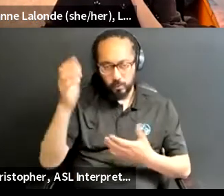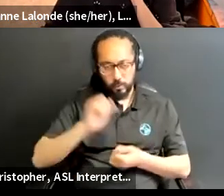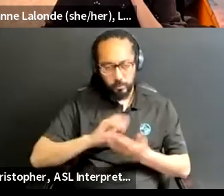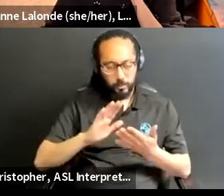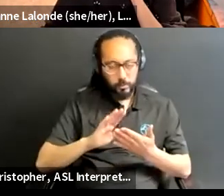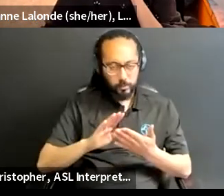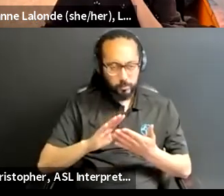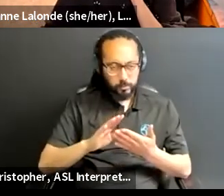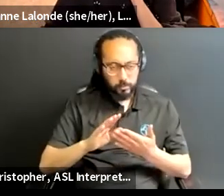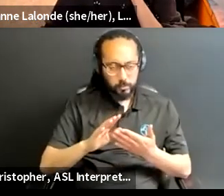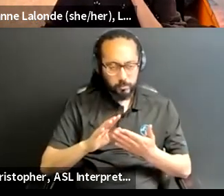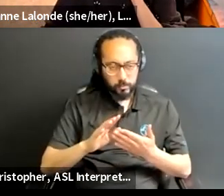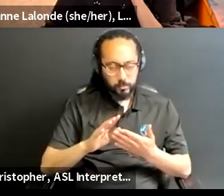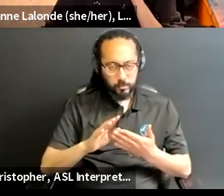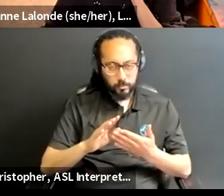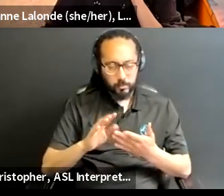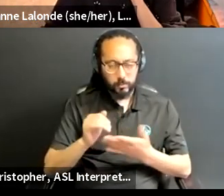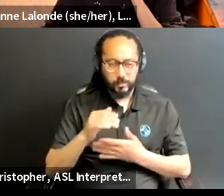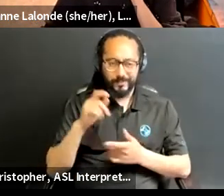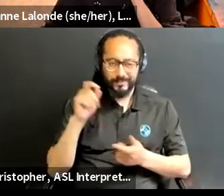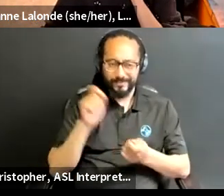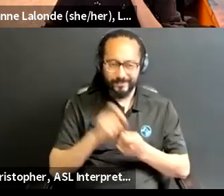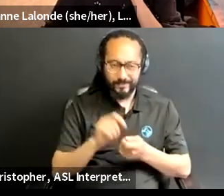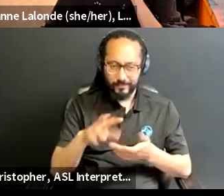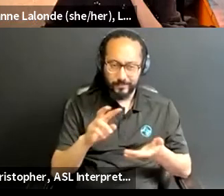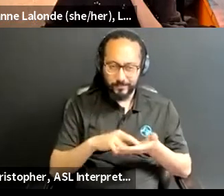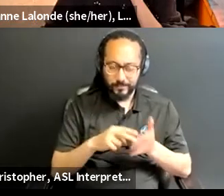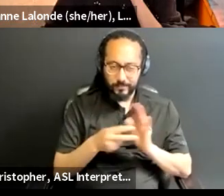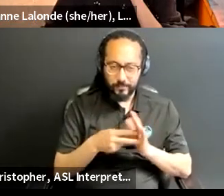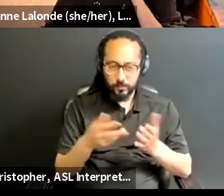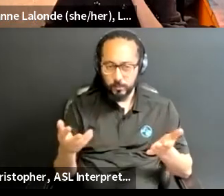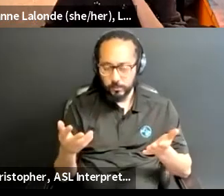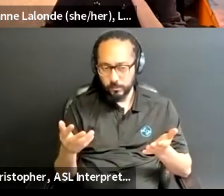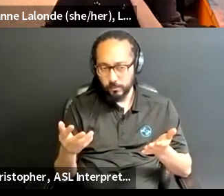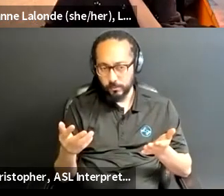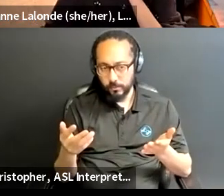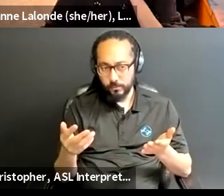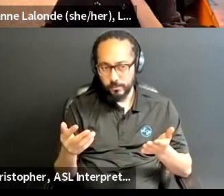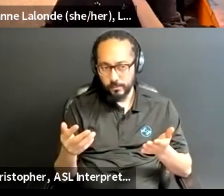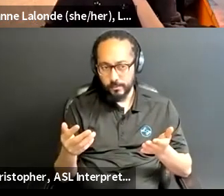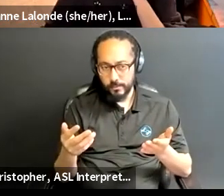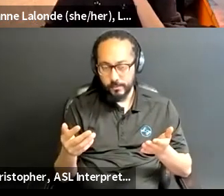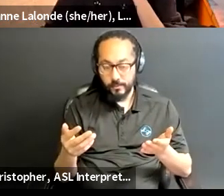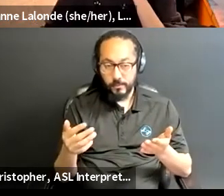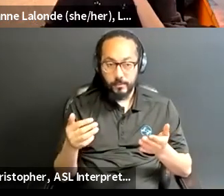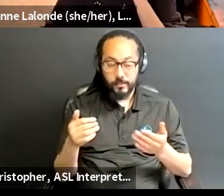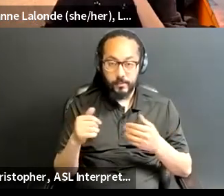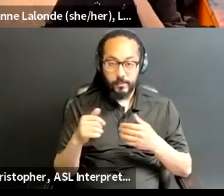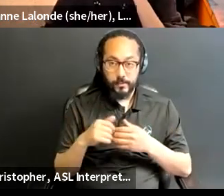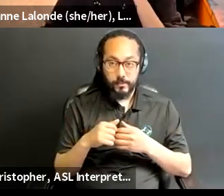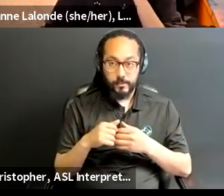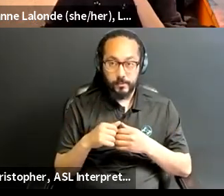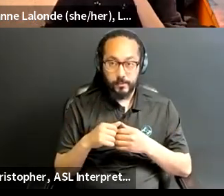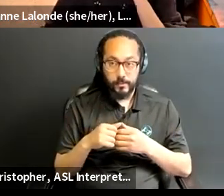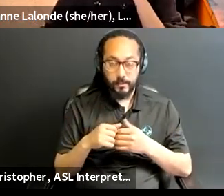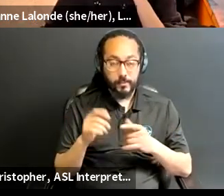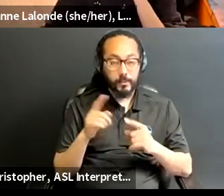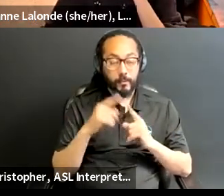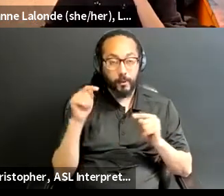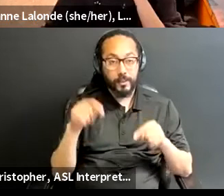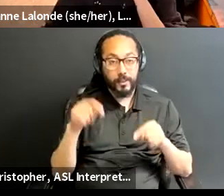in what exactly does that mean? It's a word we hear a lot, but when it came to this project, what did